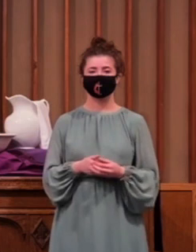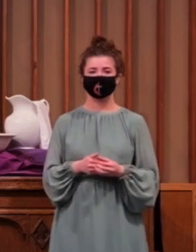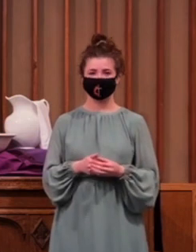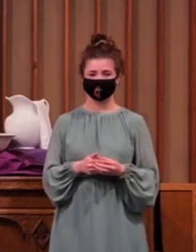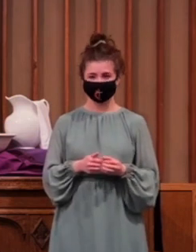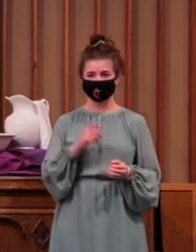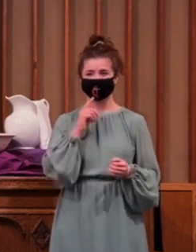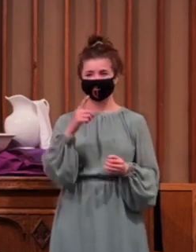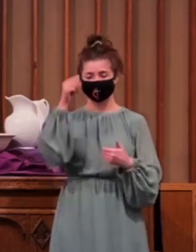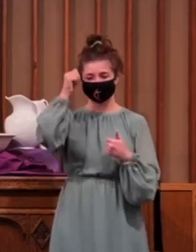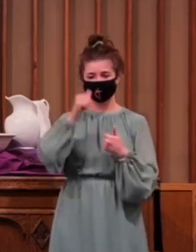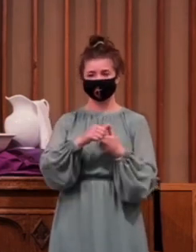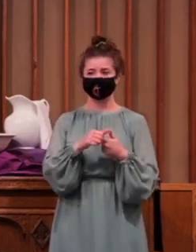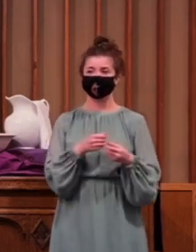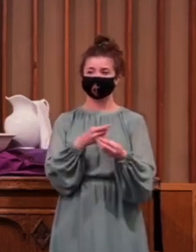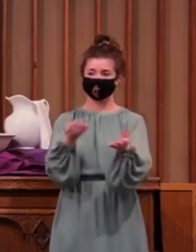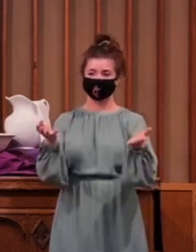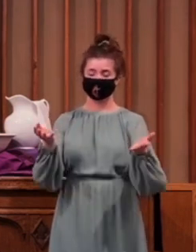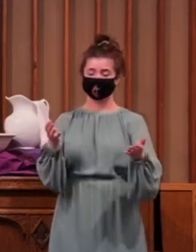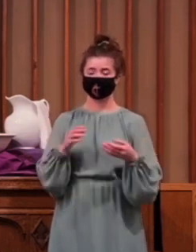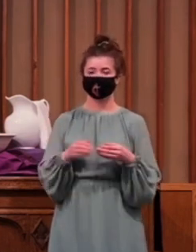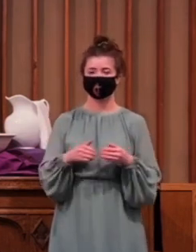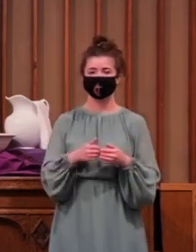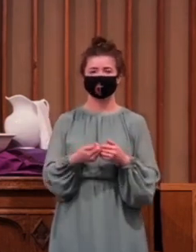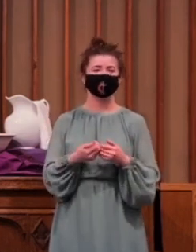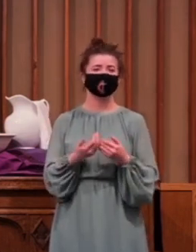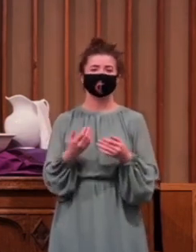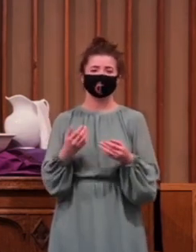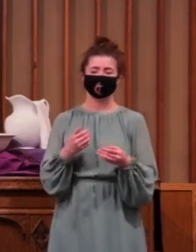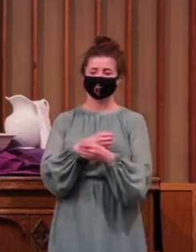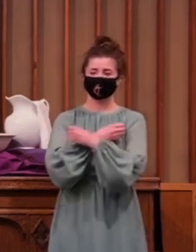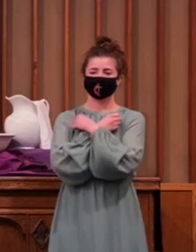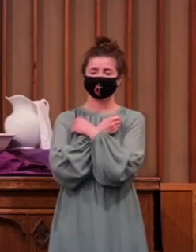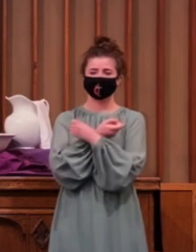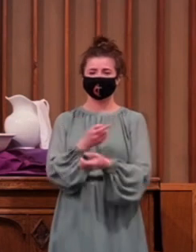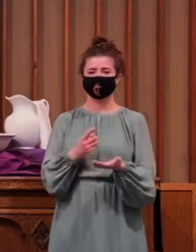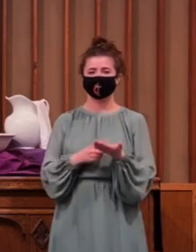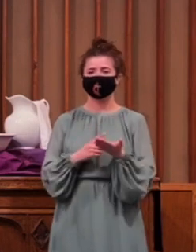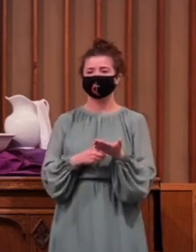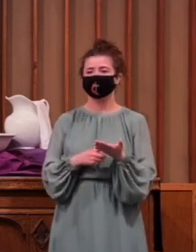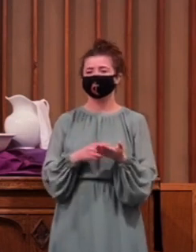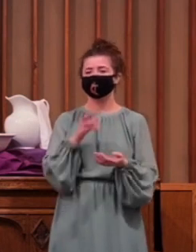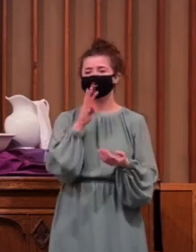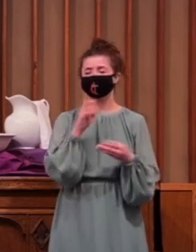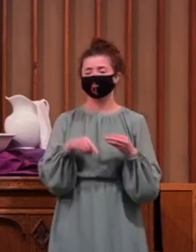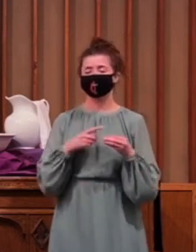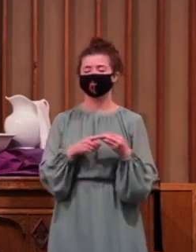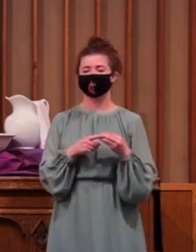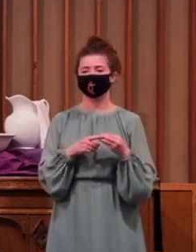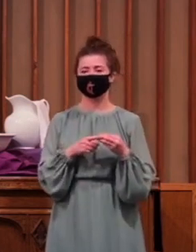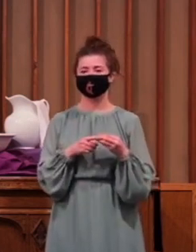reminder about the kind of love that Jesus was talking about. The kind of love that Jesus